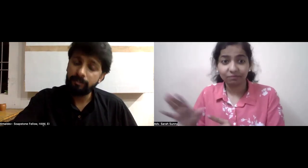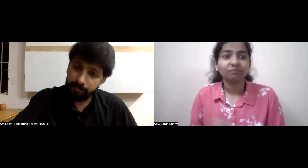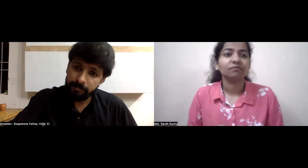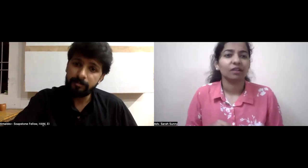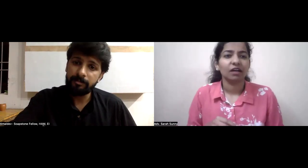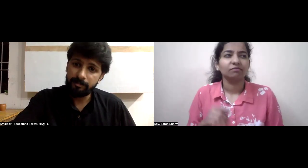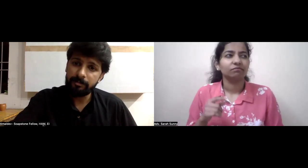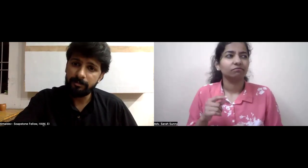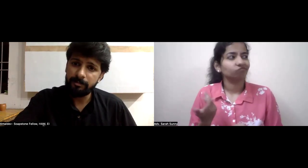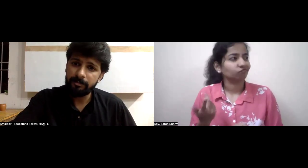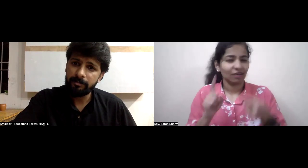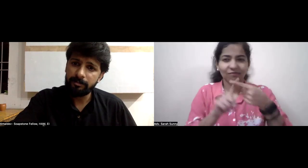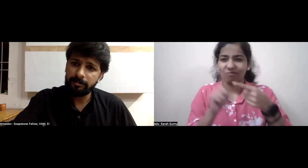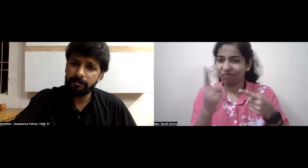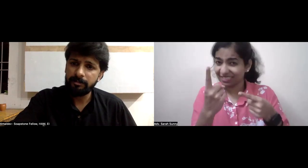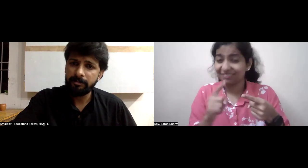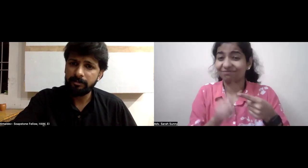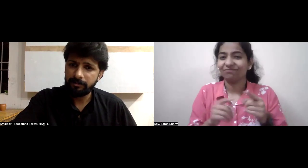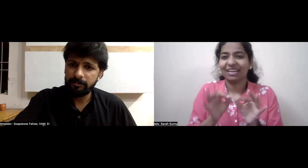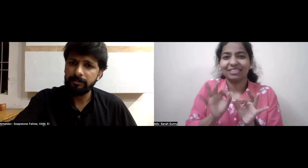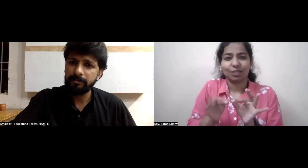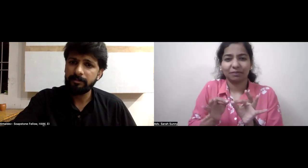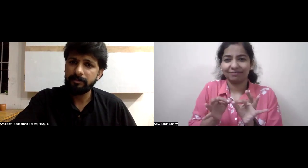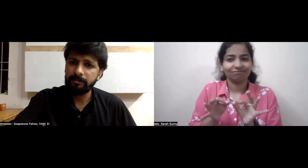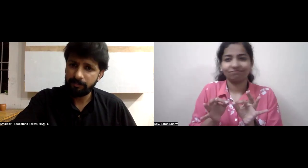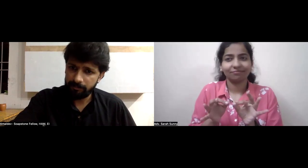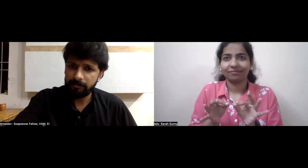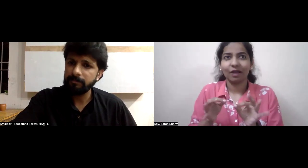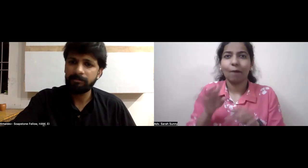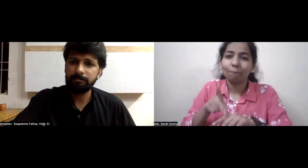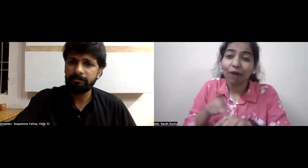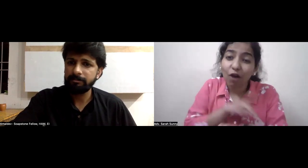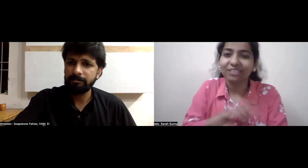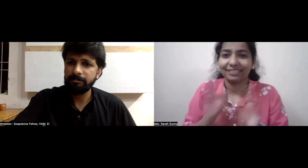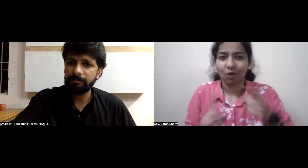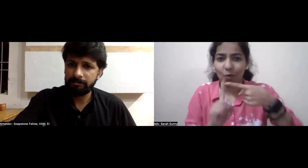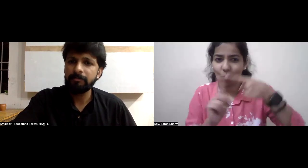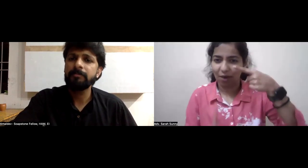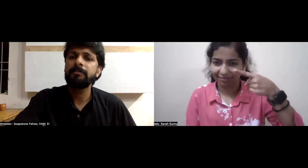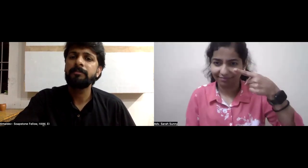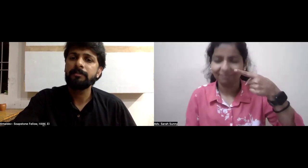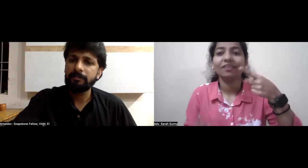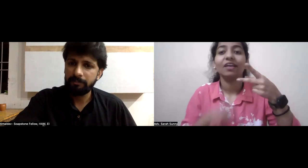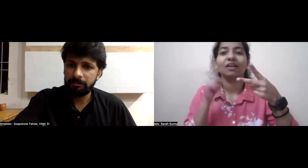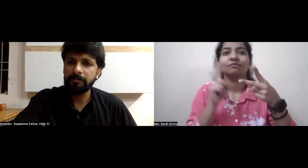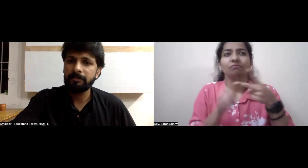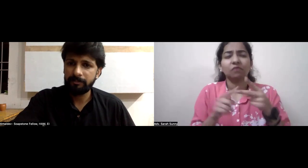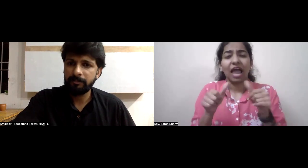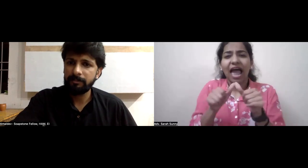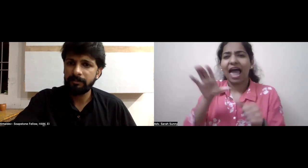okay, for deaf and hard of hearing individuals. Now, that's something that I'd like to do I would like